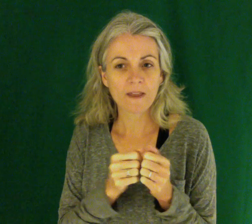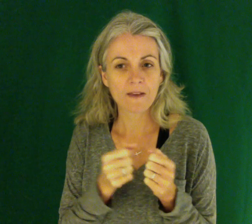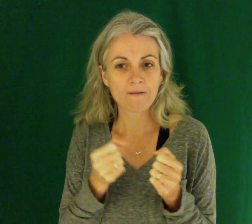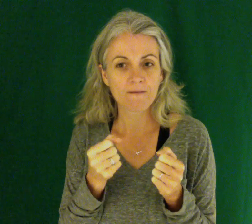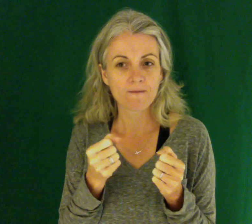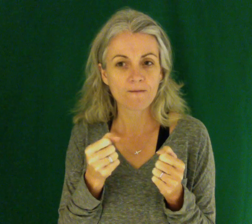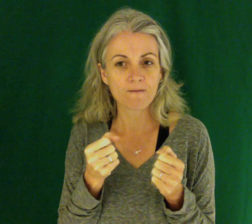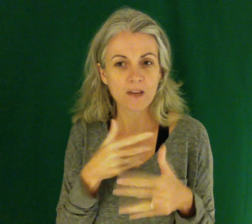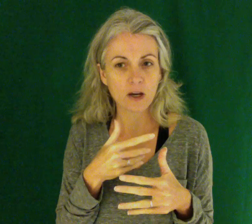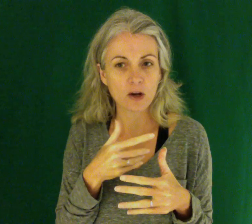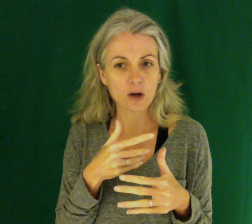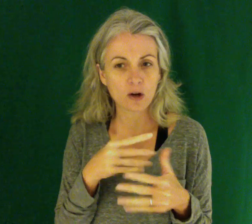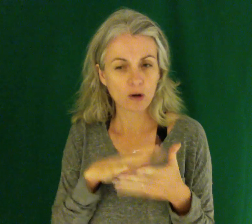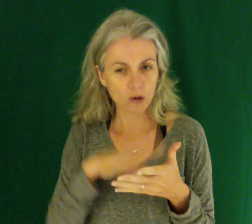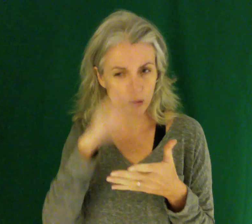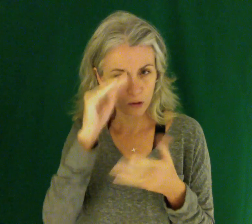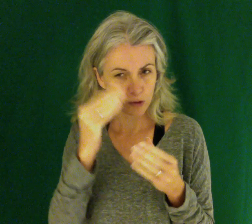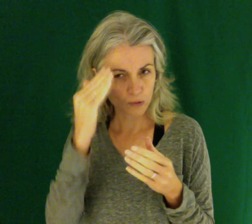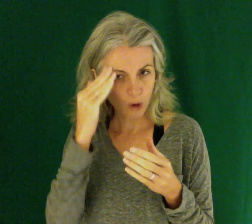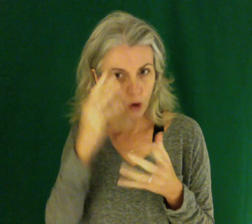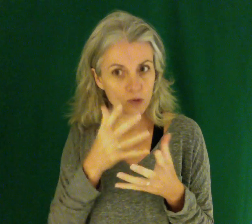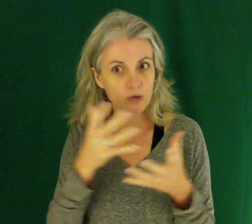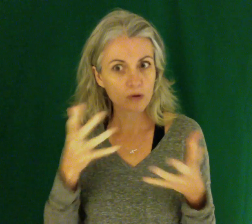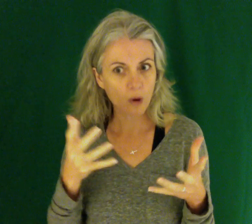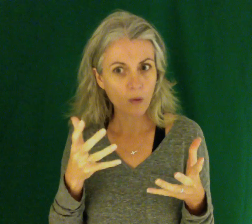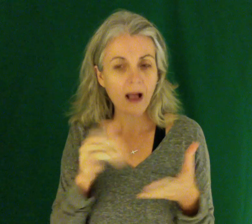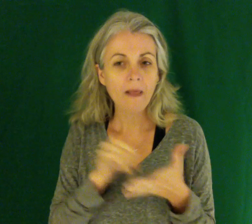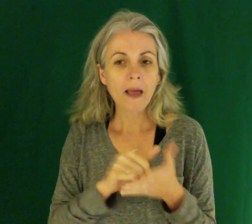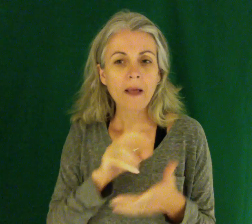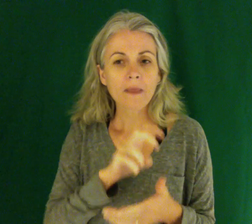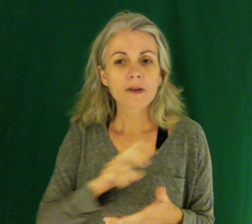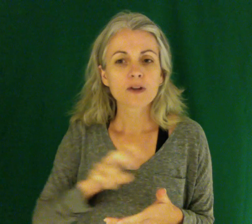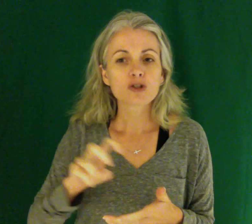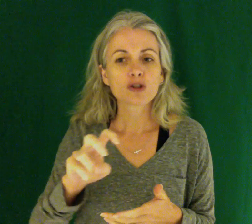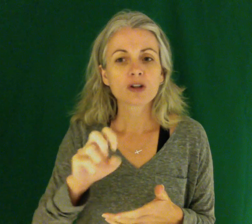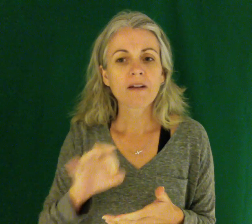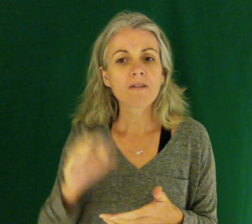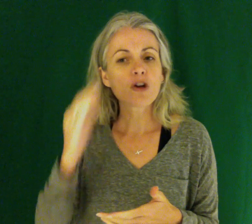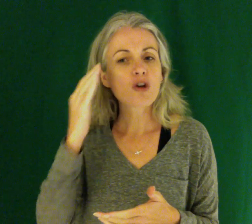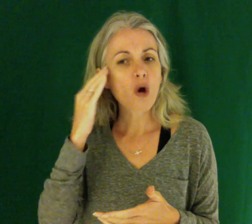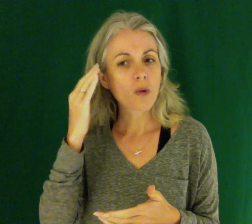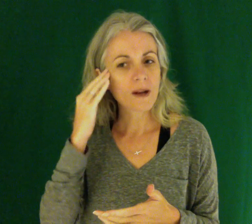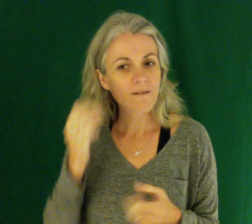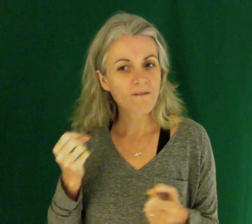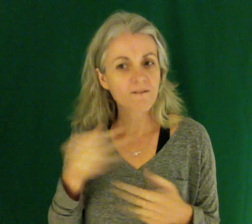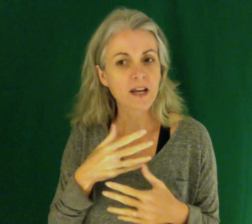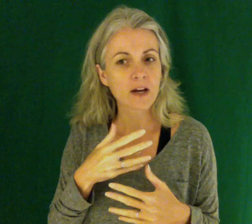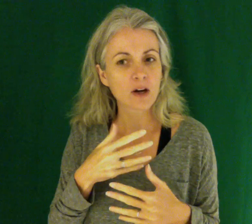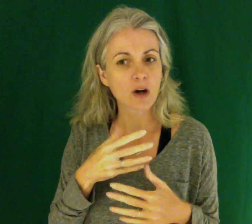know so well that the journey of knowing fear, moving closer to